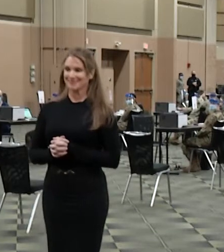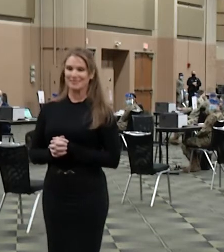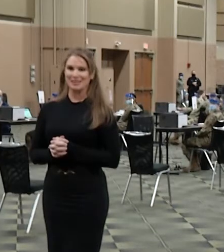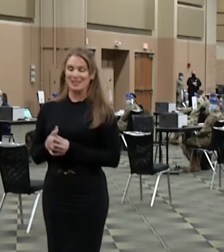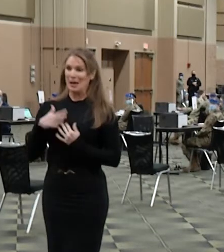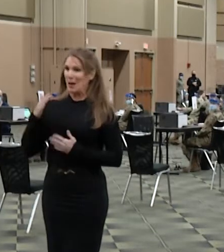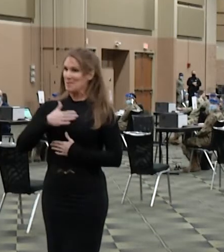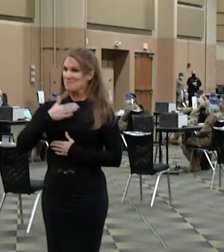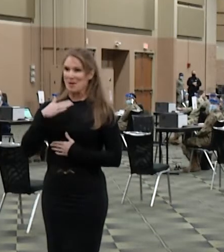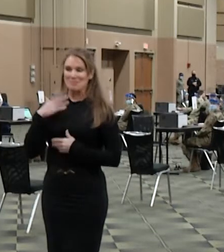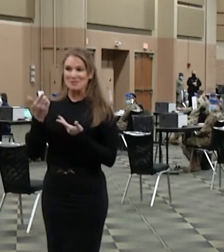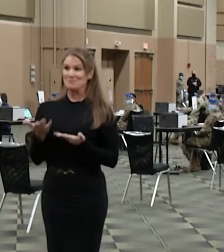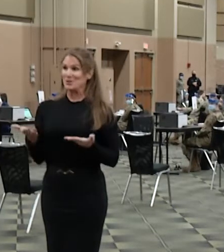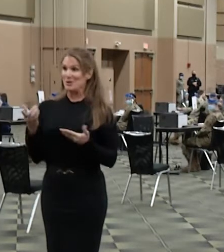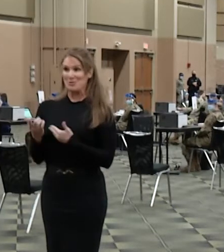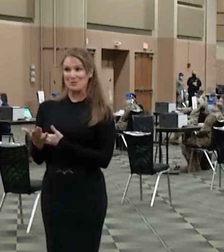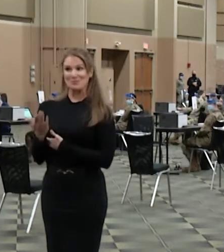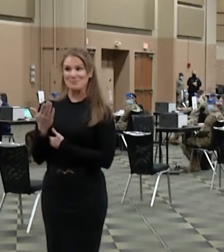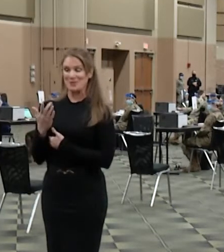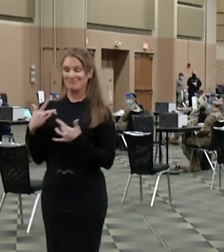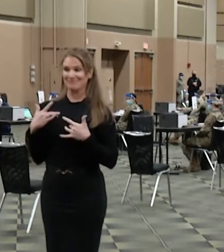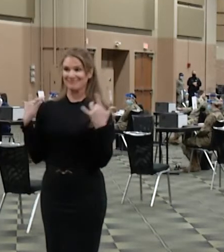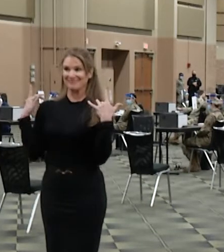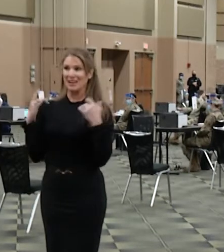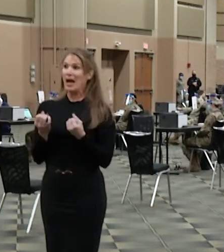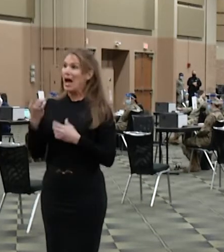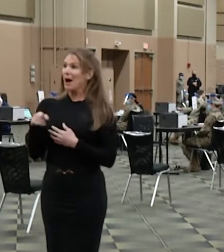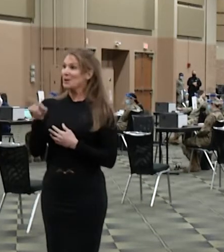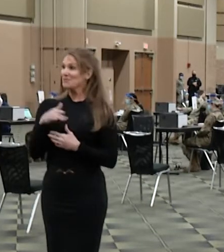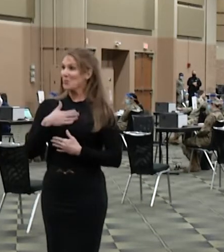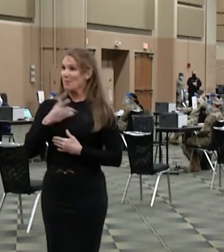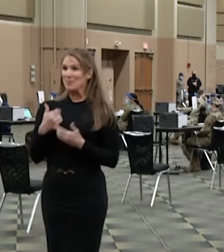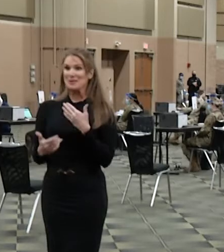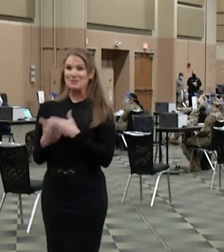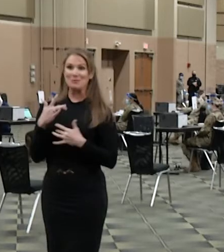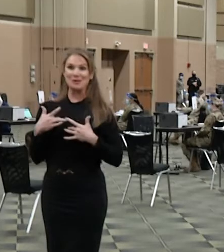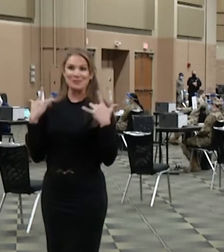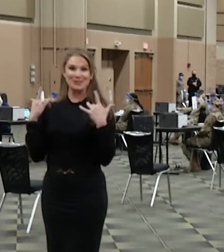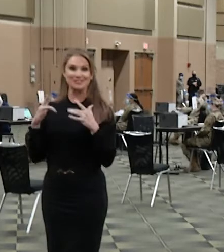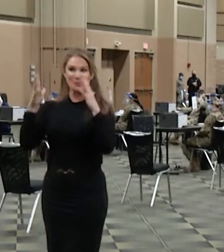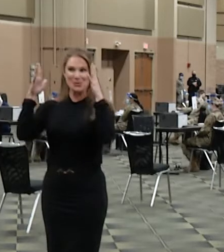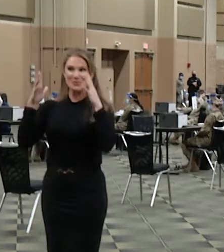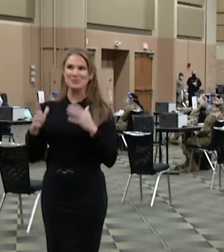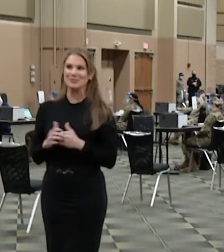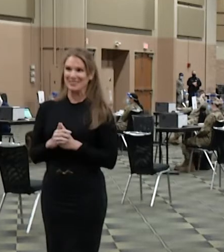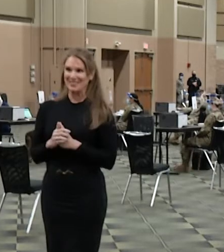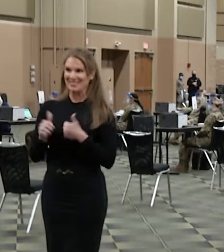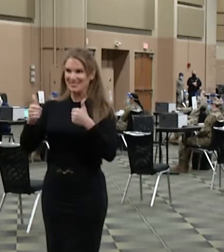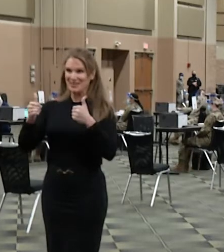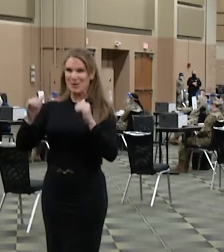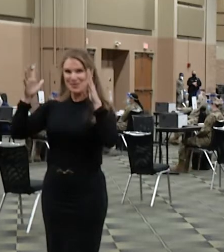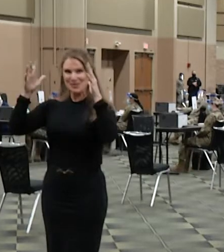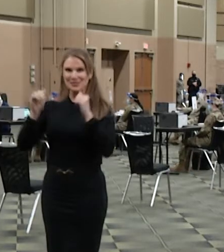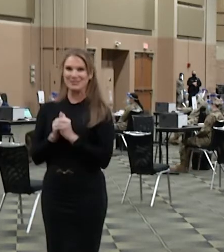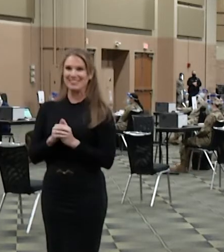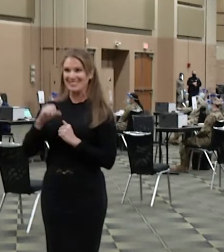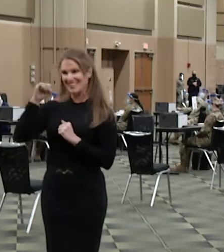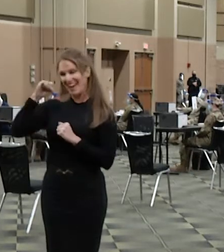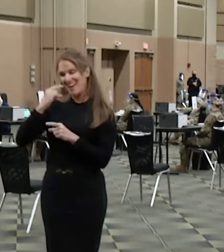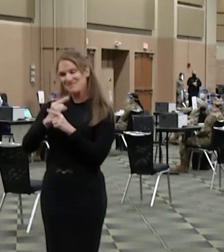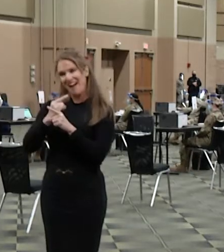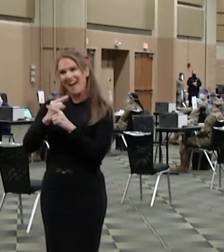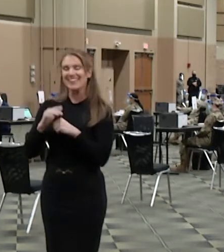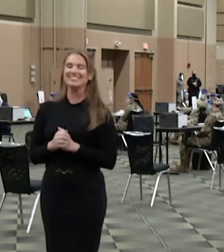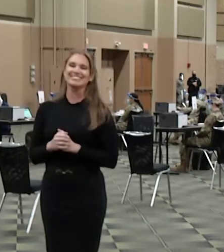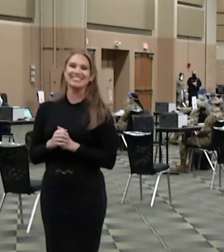I am happy to be here this morning. How many people happy this morning? All right, woohoo! Yeah, let's brighten it up